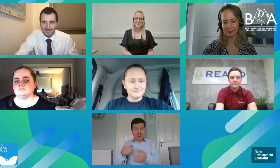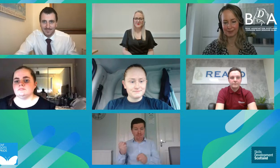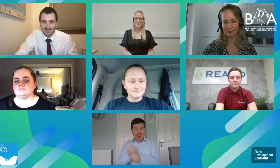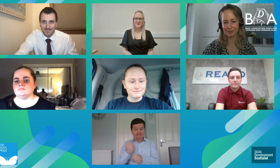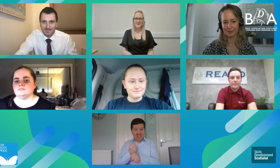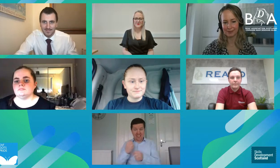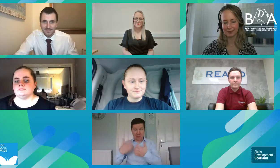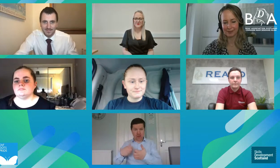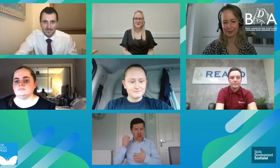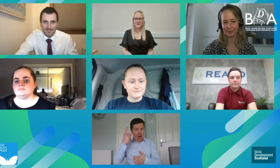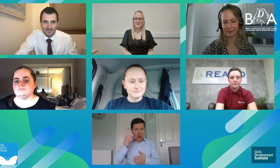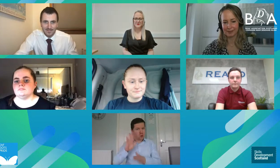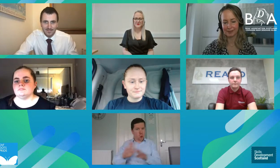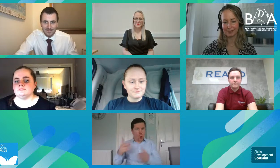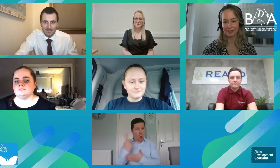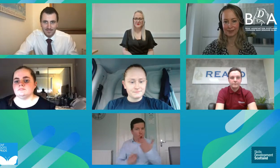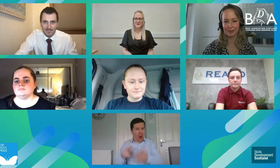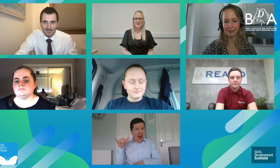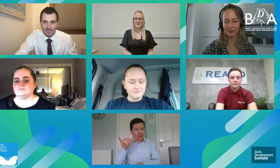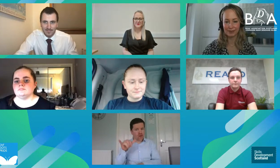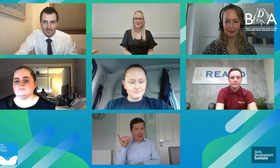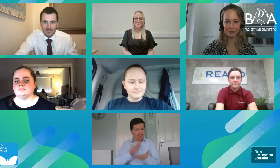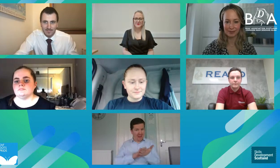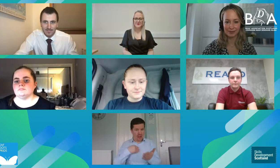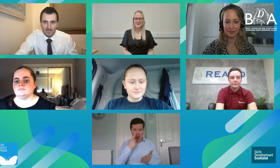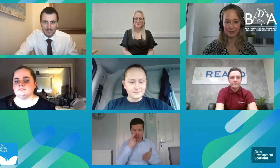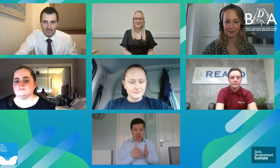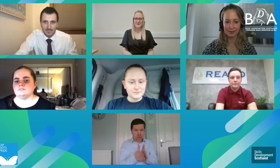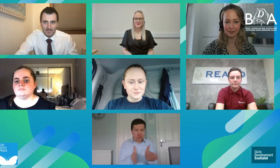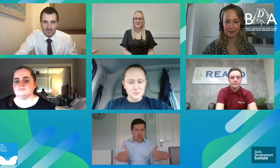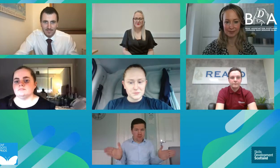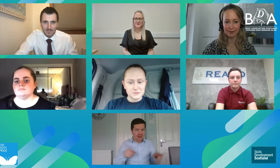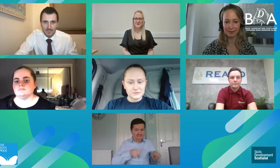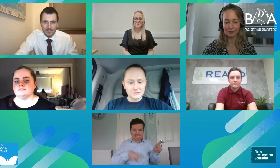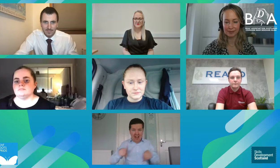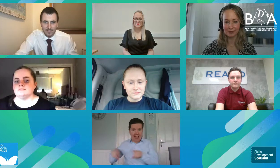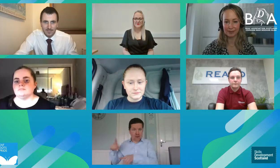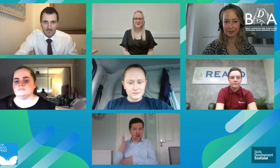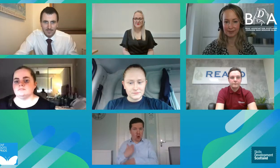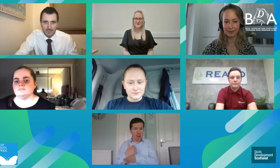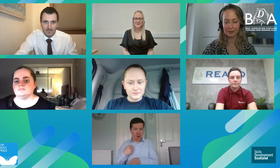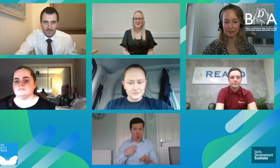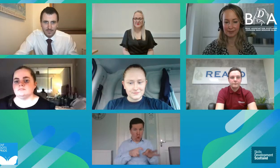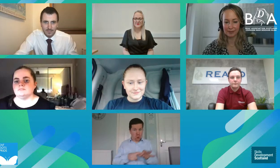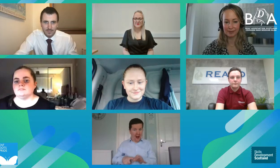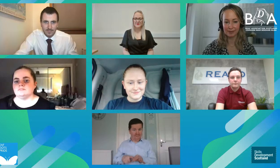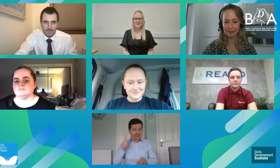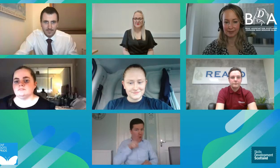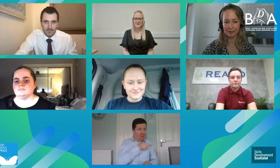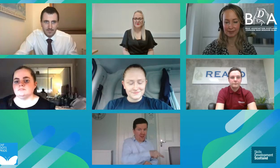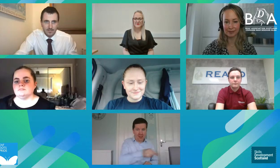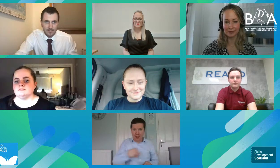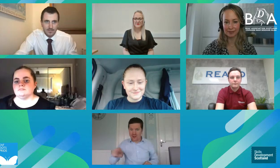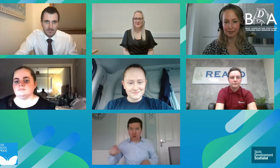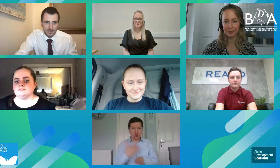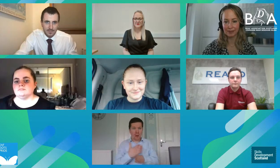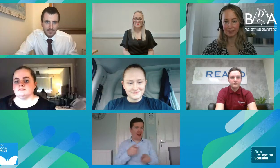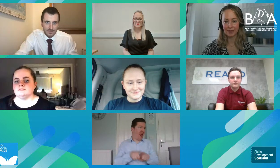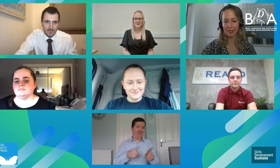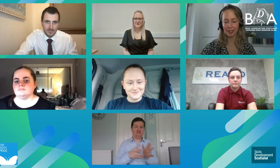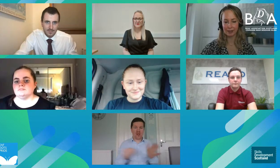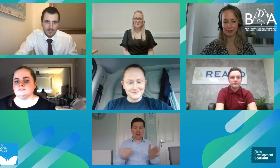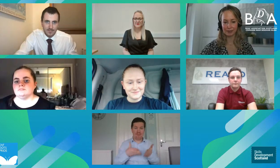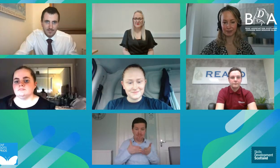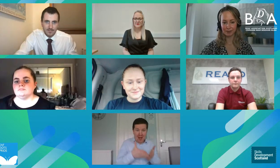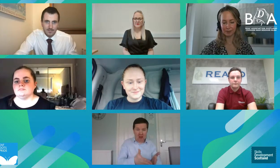that potentially with what's happened, I can use my skills and my experience